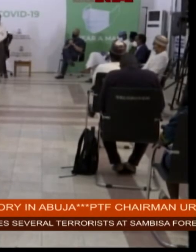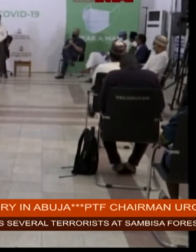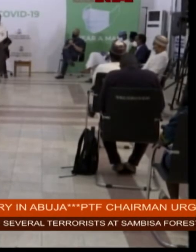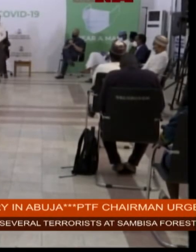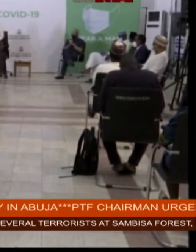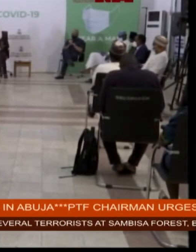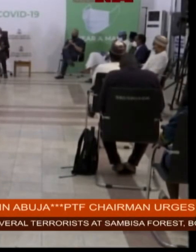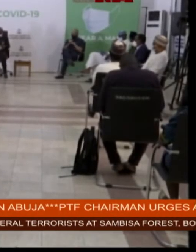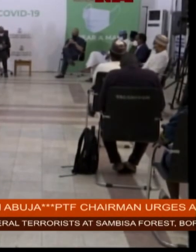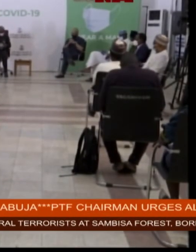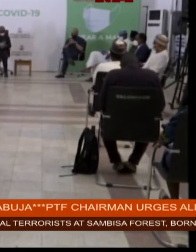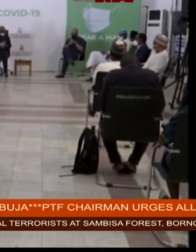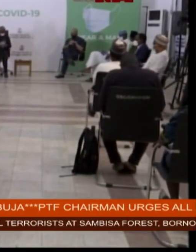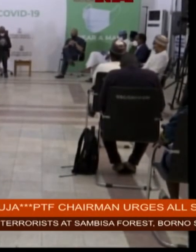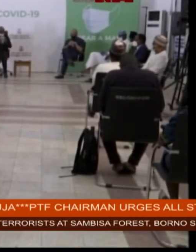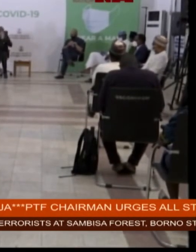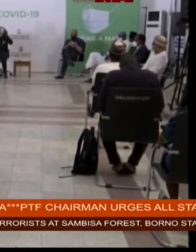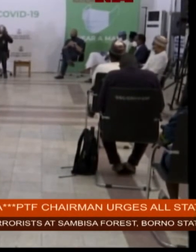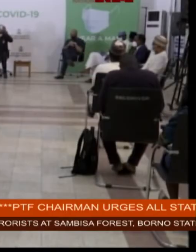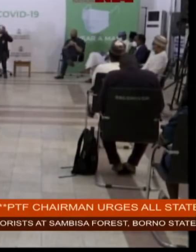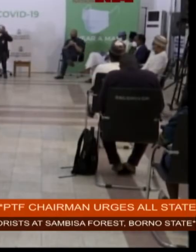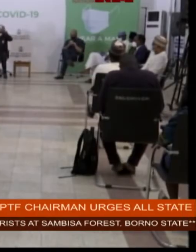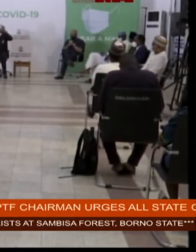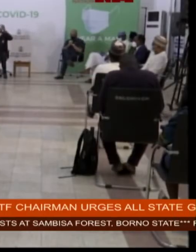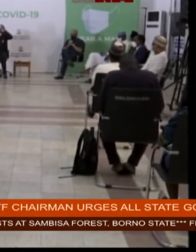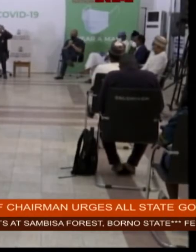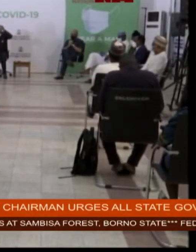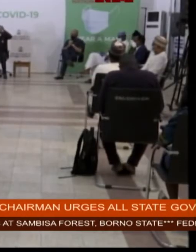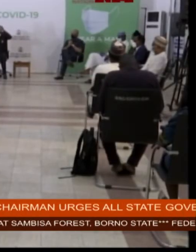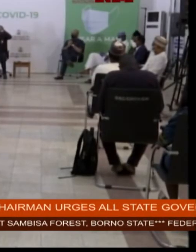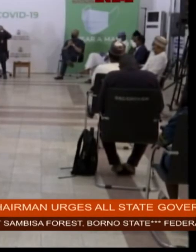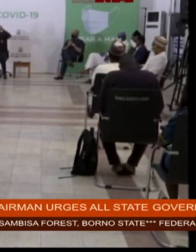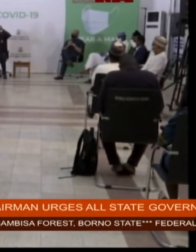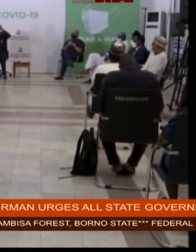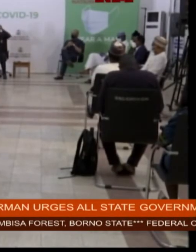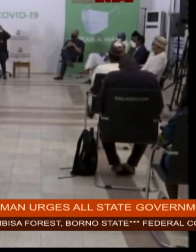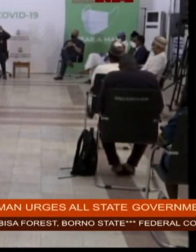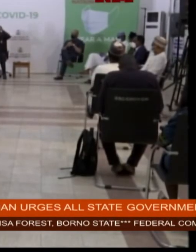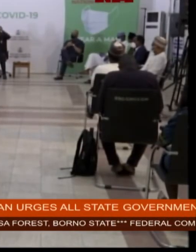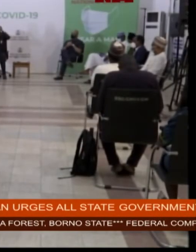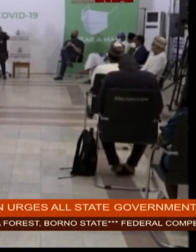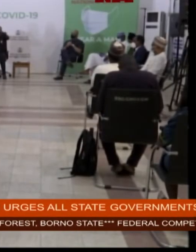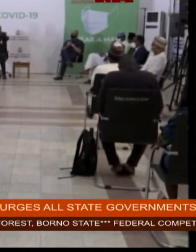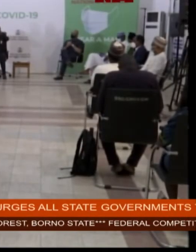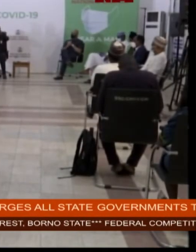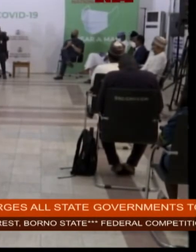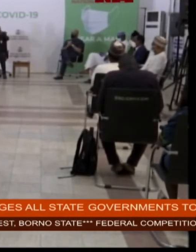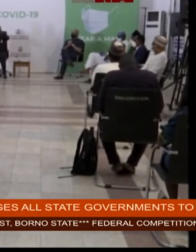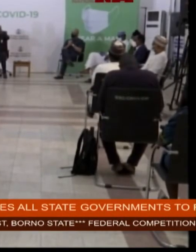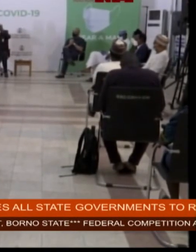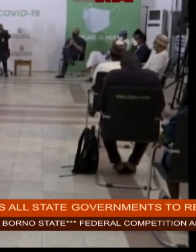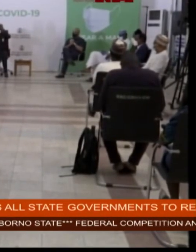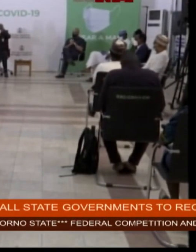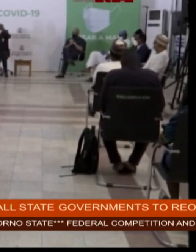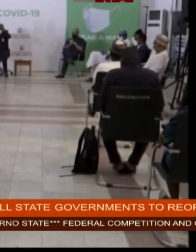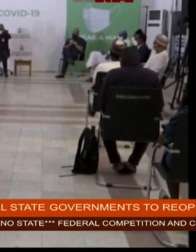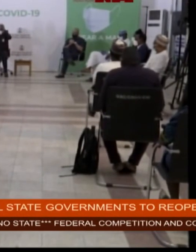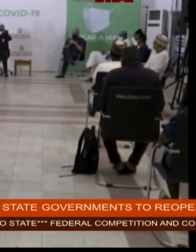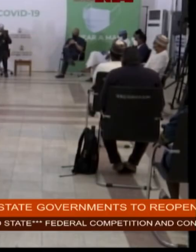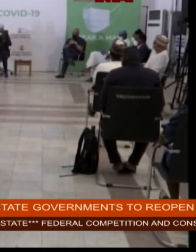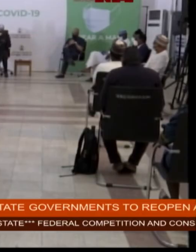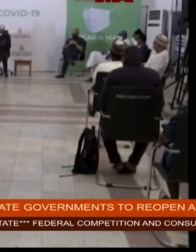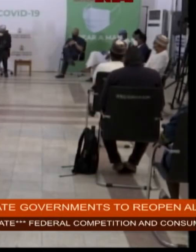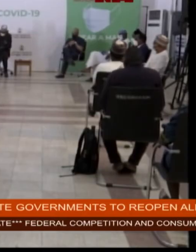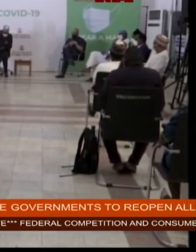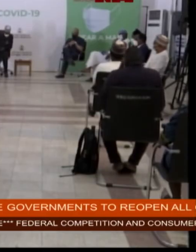The Chairman of PTF, ministers here present, distinguished ladies and gentlemen. The question to